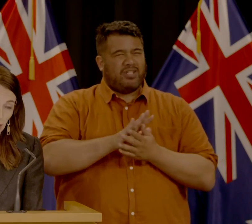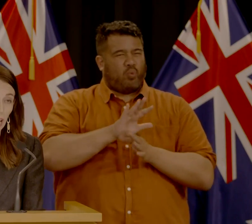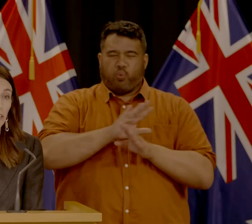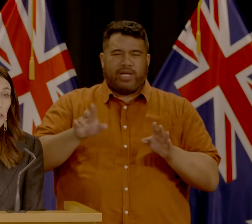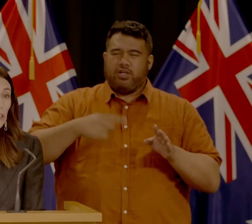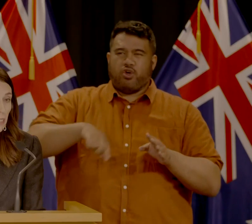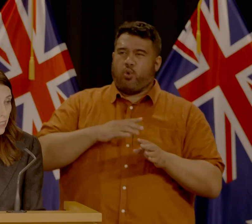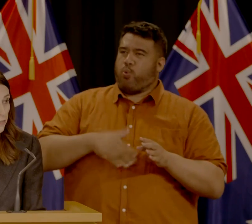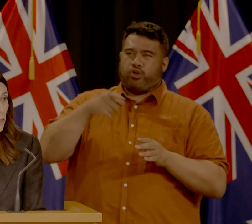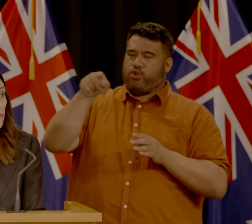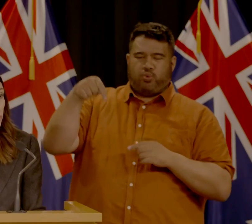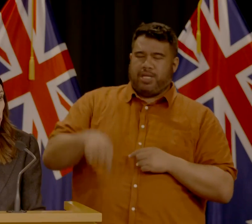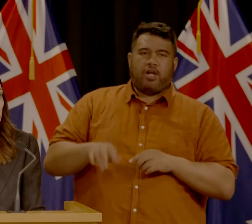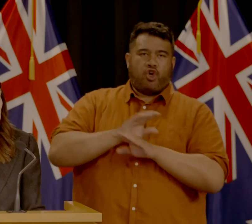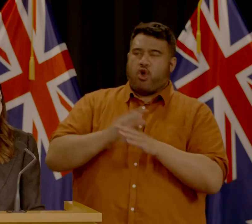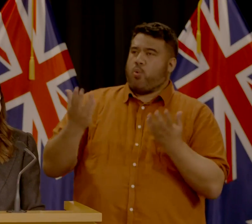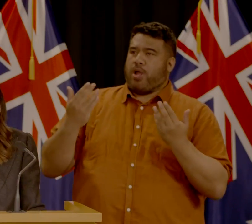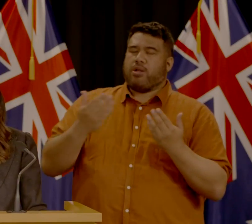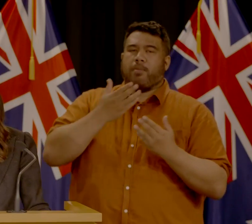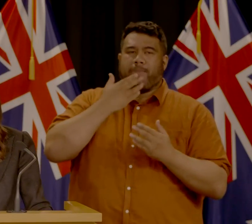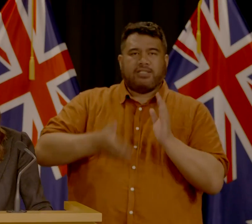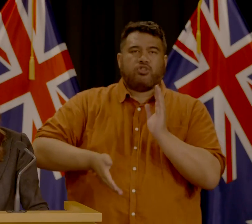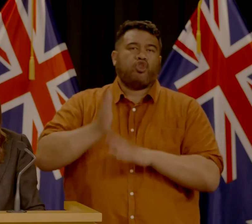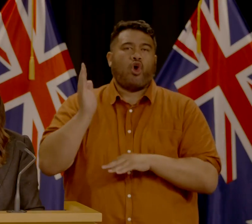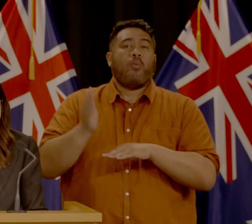welcome, and you should leave before you are deported.